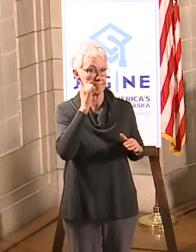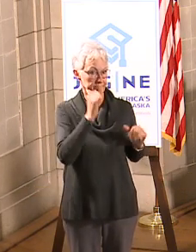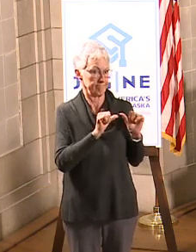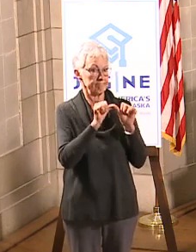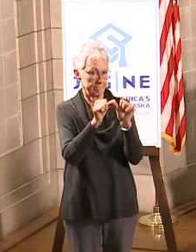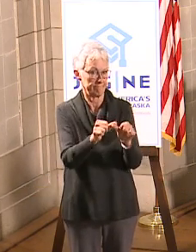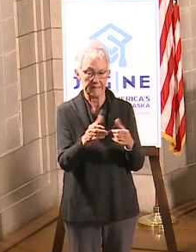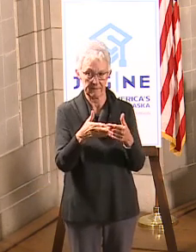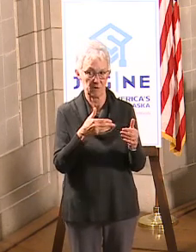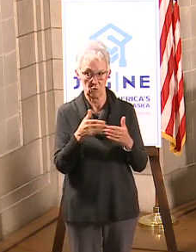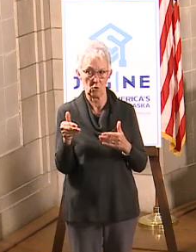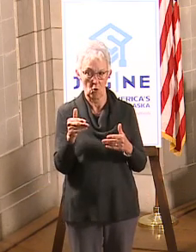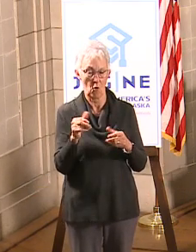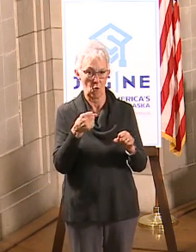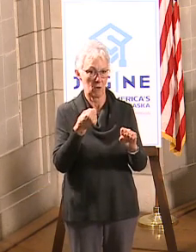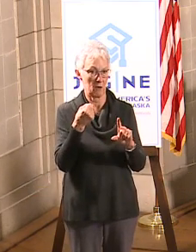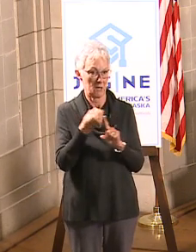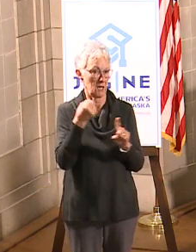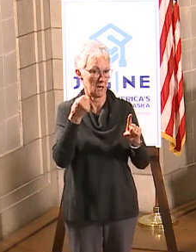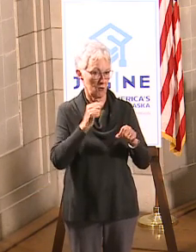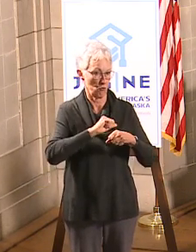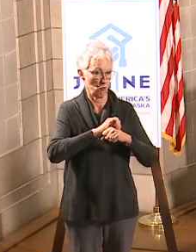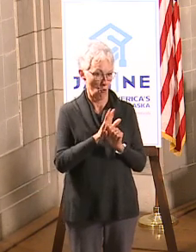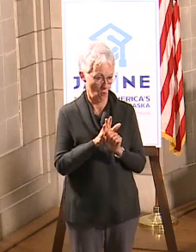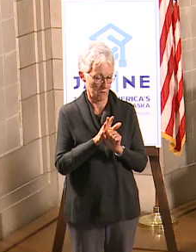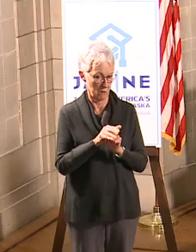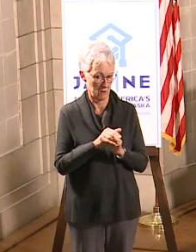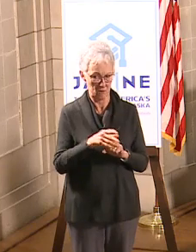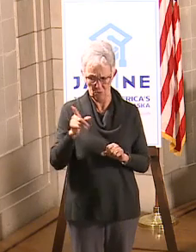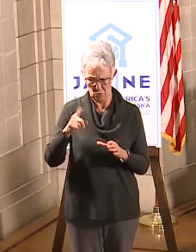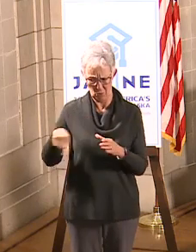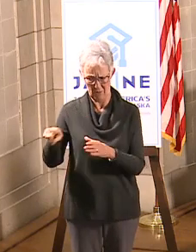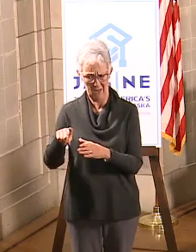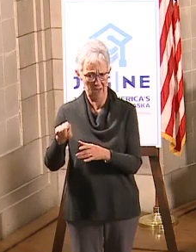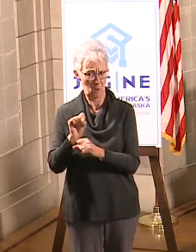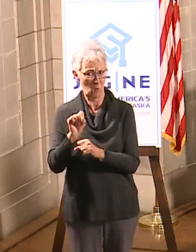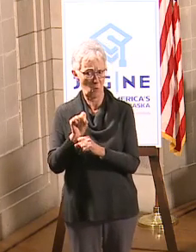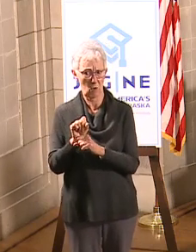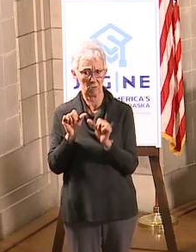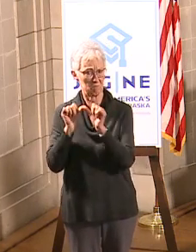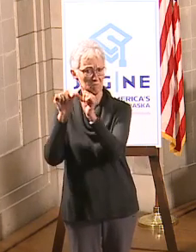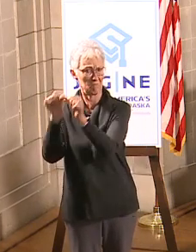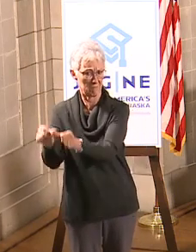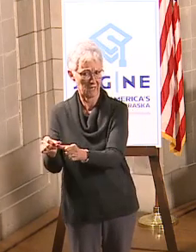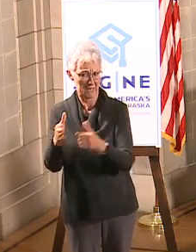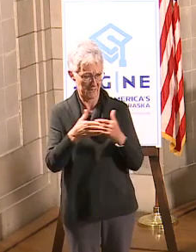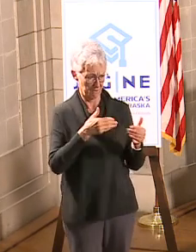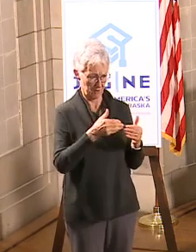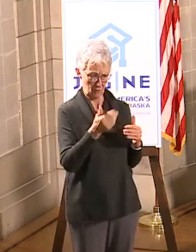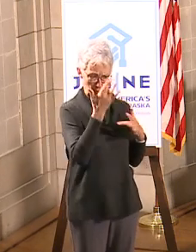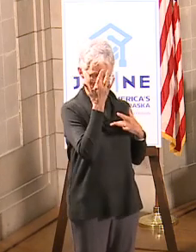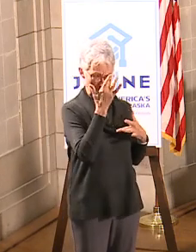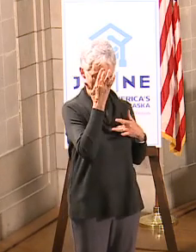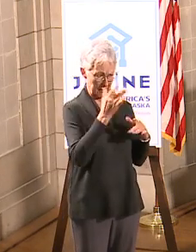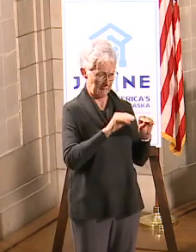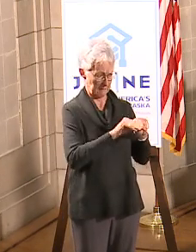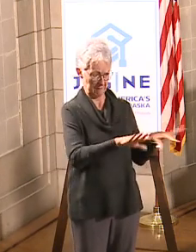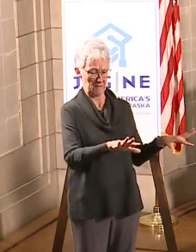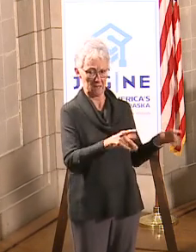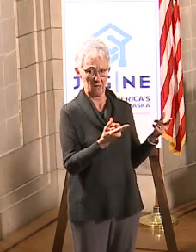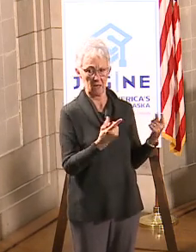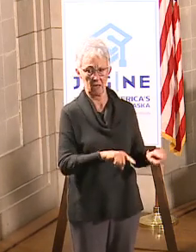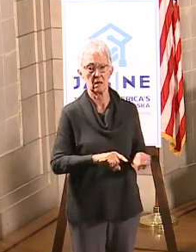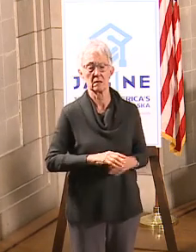team has done a great job in keeping these programs running like normal despite the pandemic.